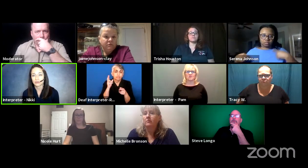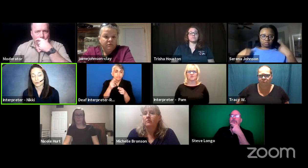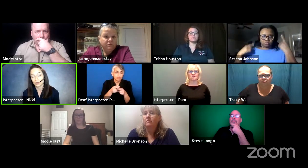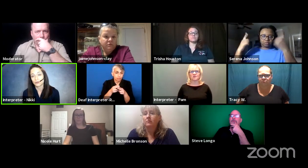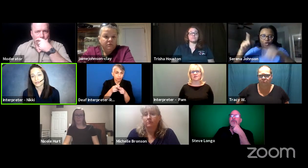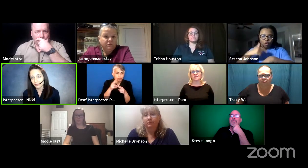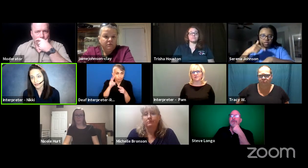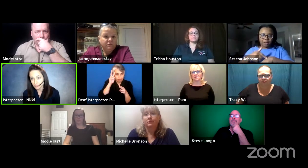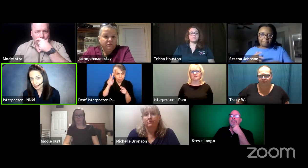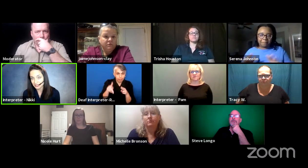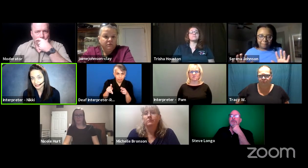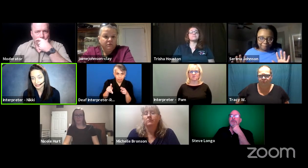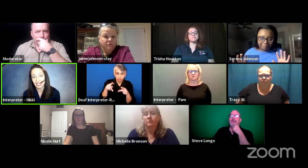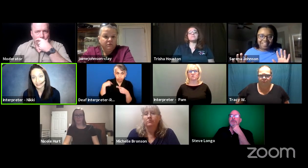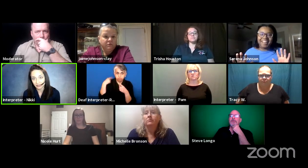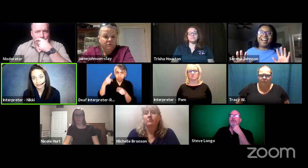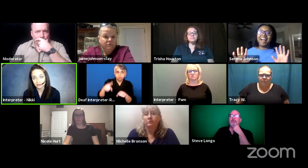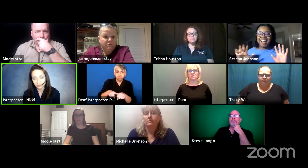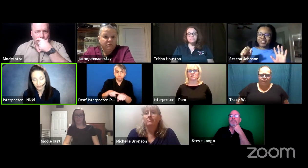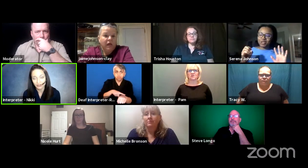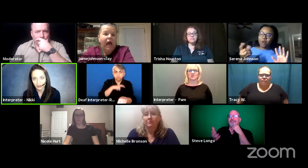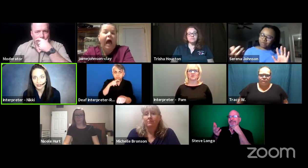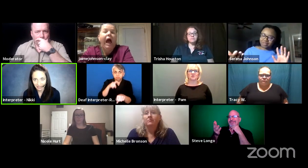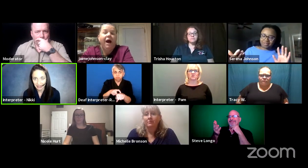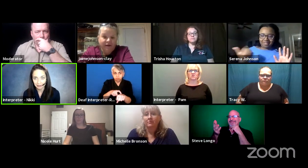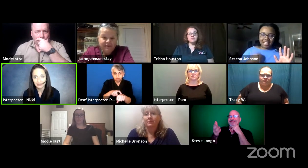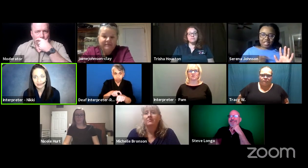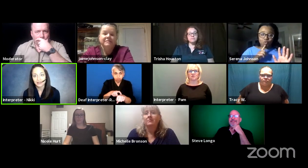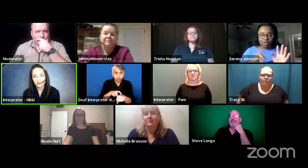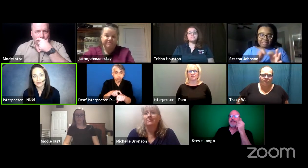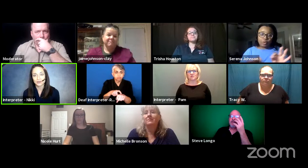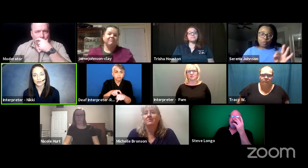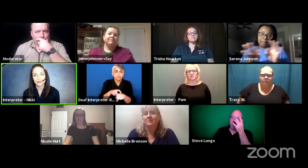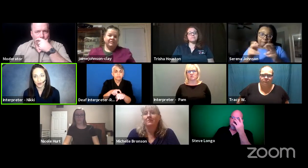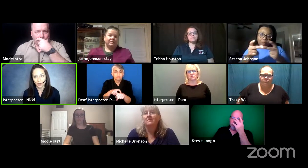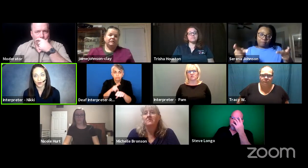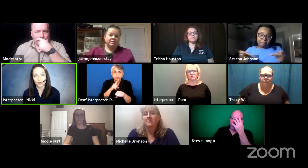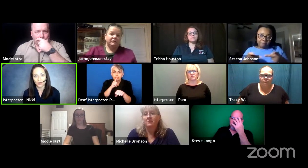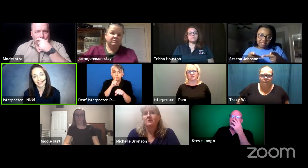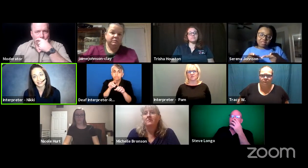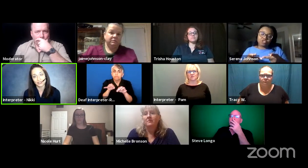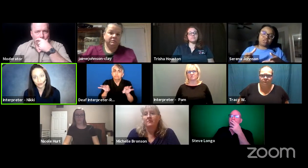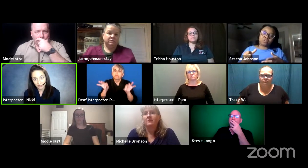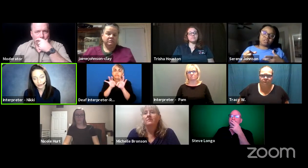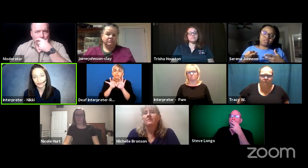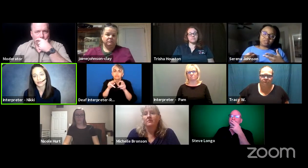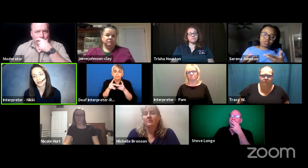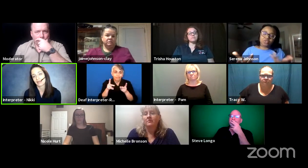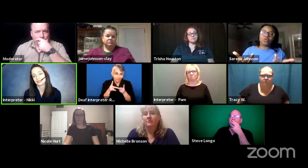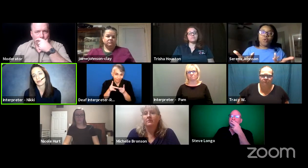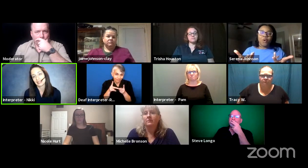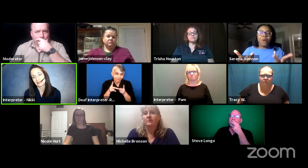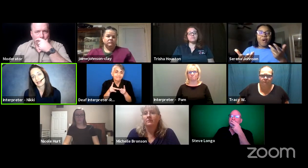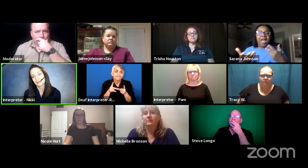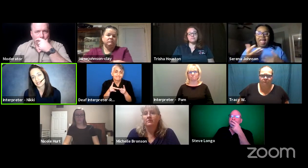We don't have a vice president and haven't for a very long time. So it's critical that we have someone in that